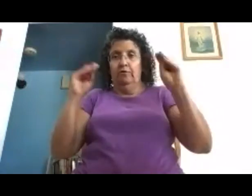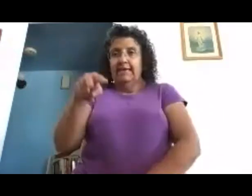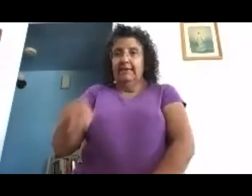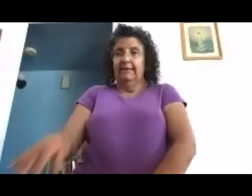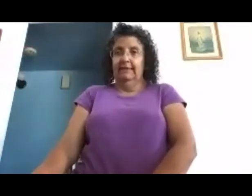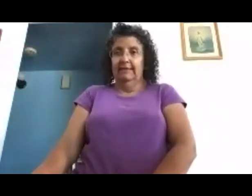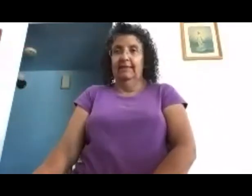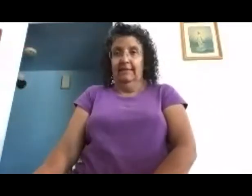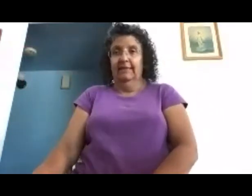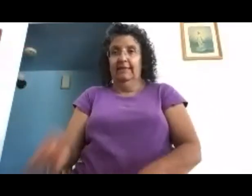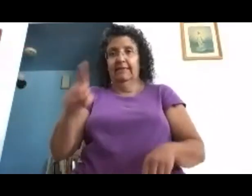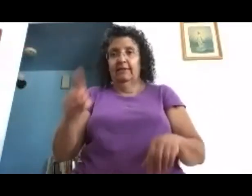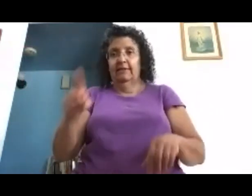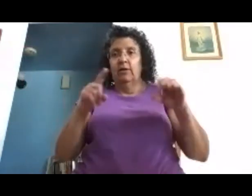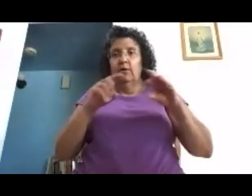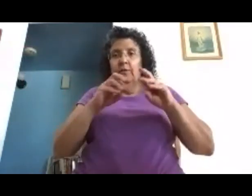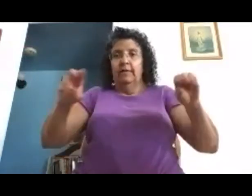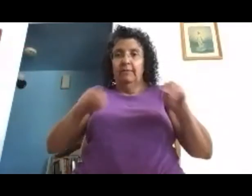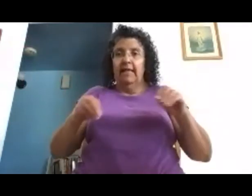These are what I planted inside.